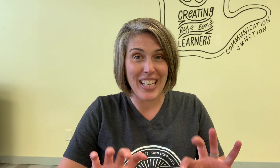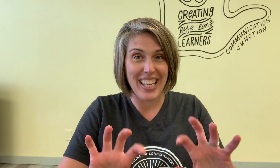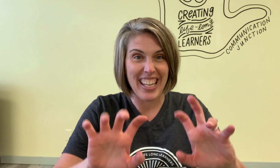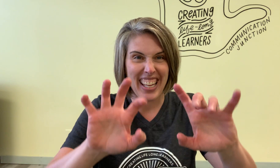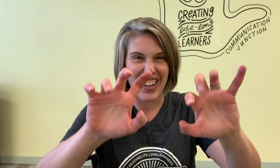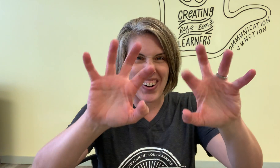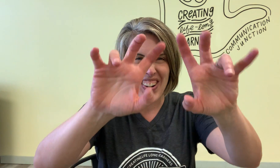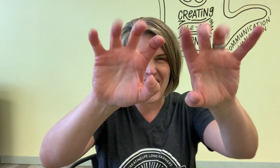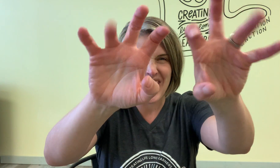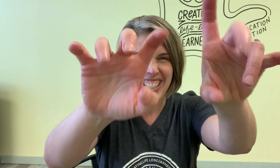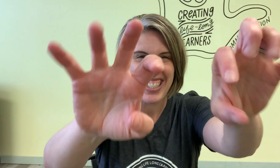crawling all